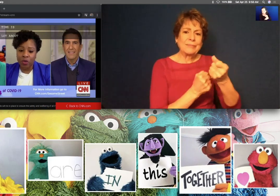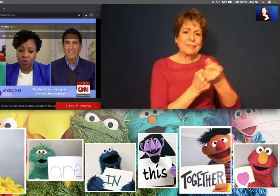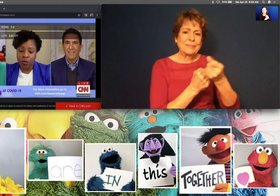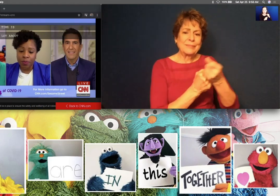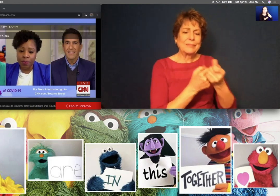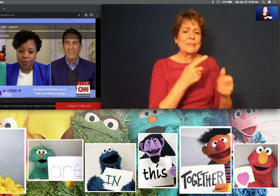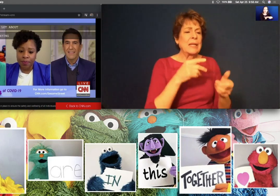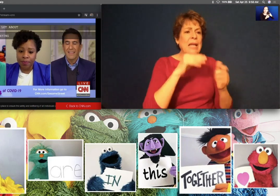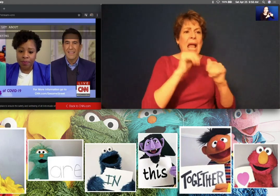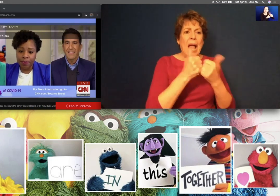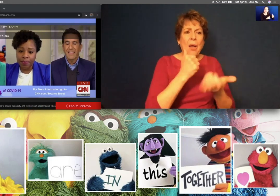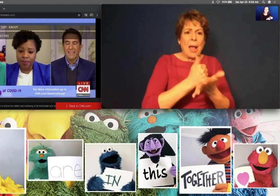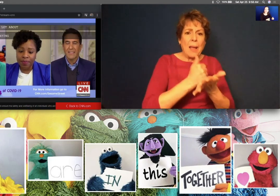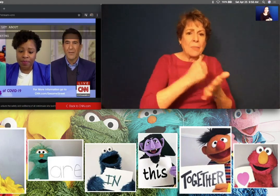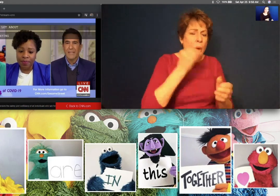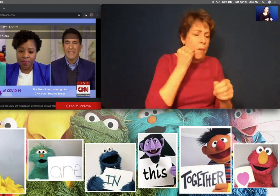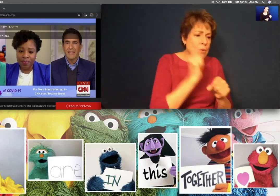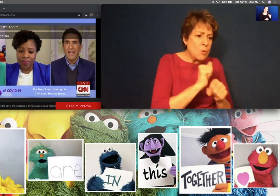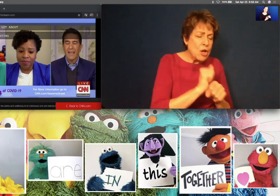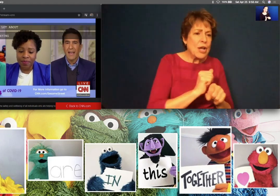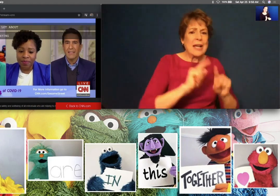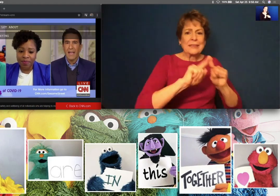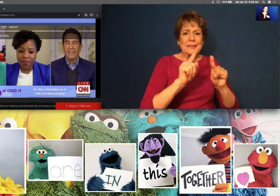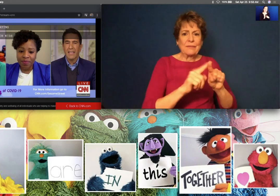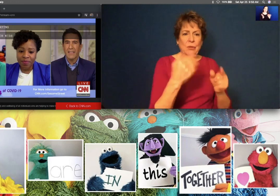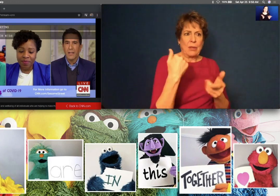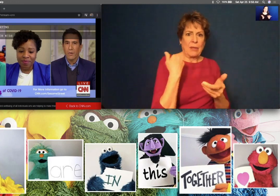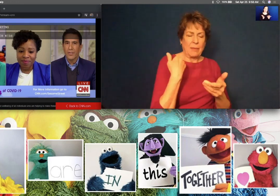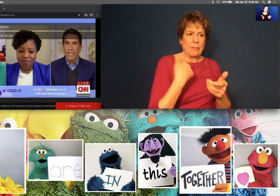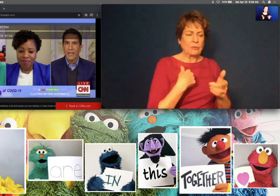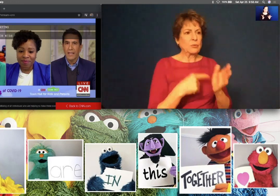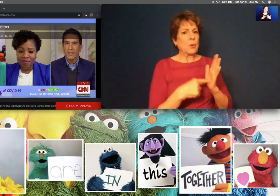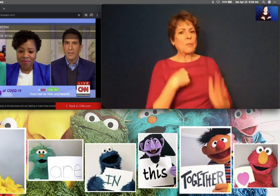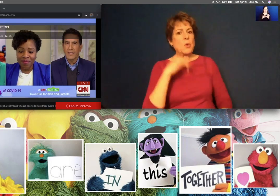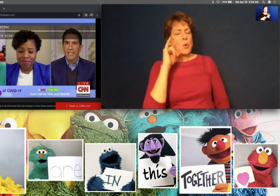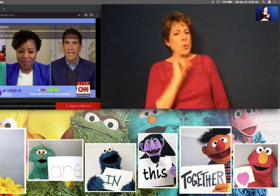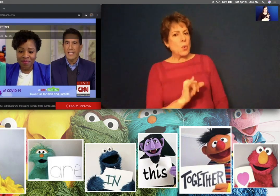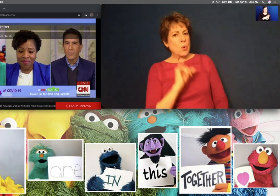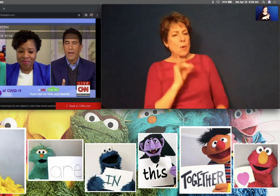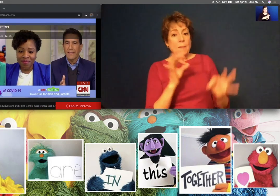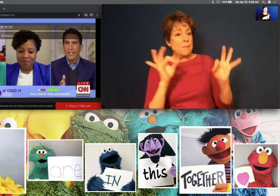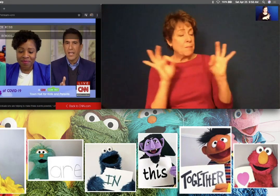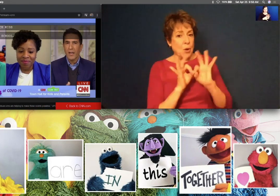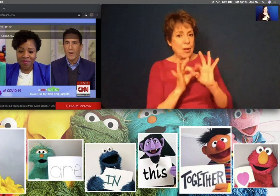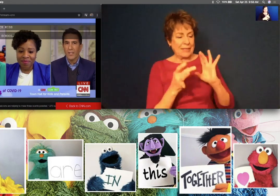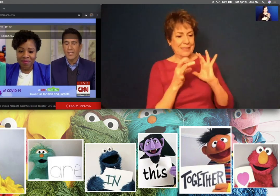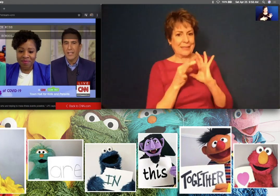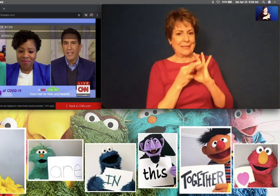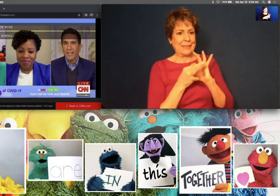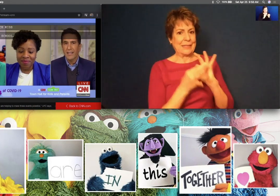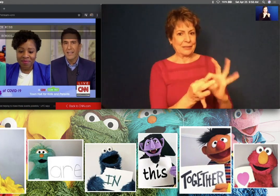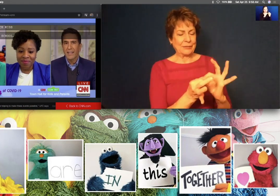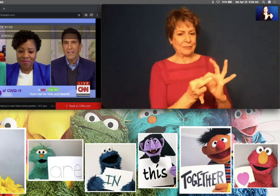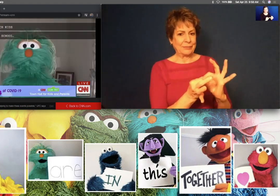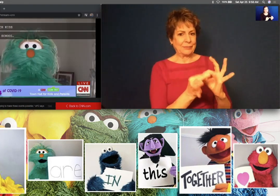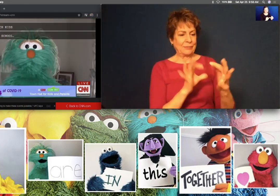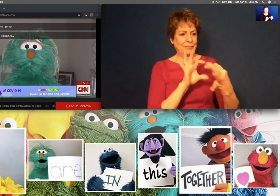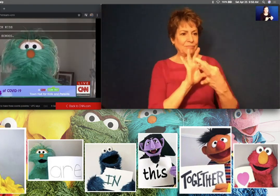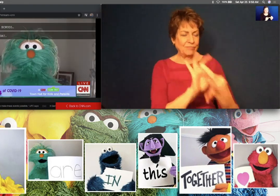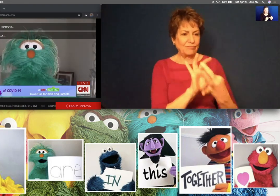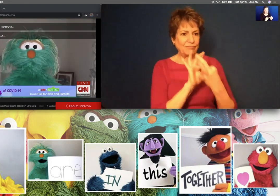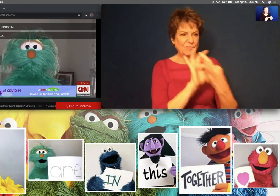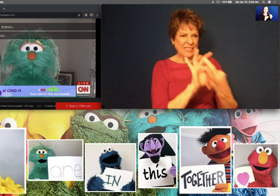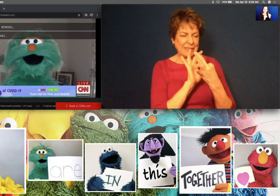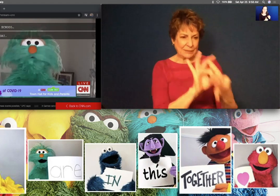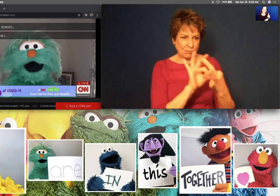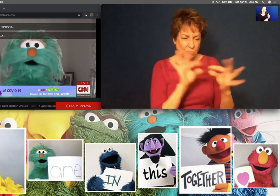connected and how much kids really miss being at school. That's great, Sunday. I think Rosita is with us as well. I think she had